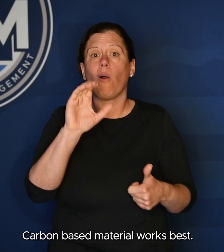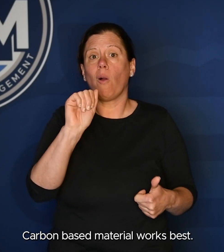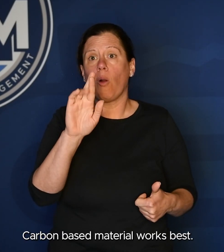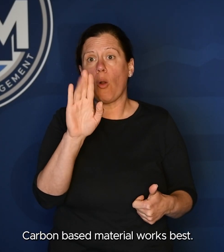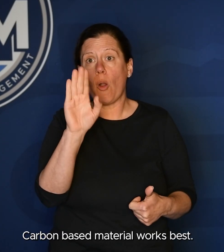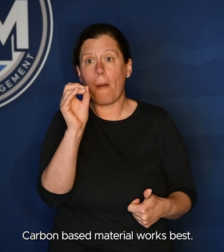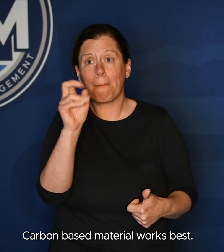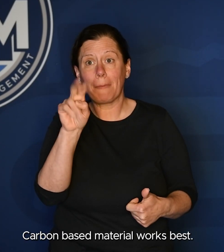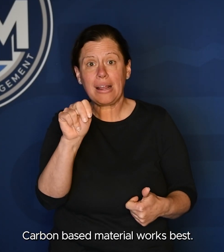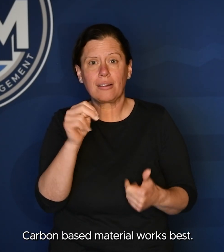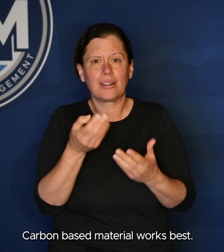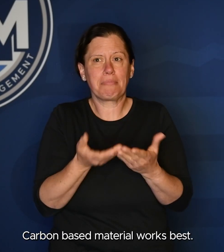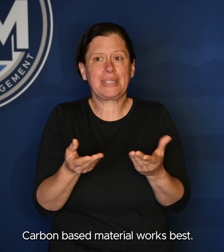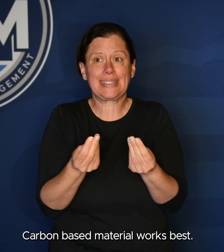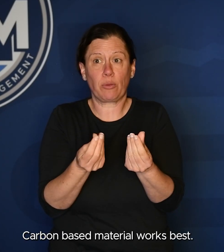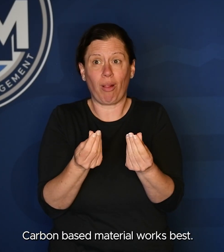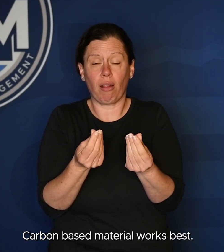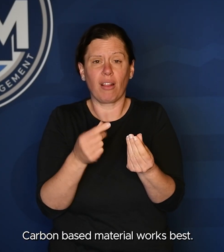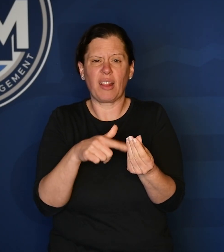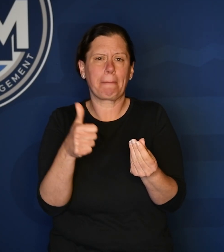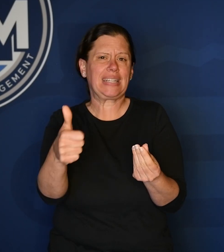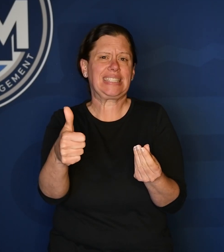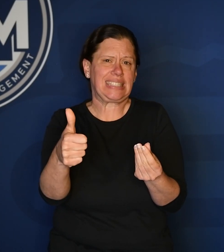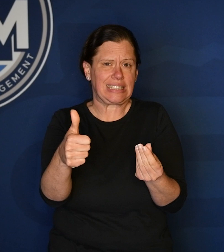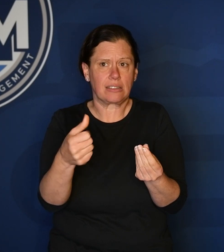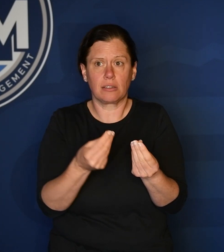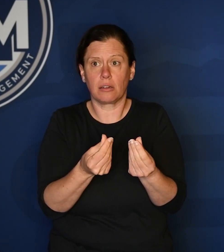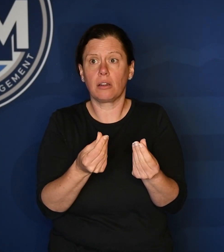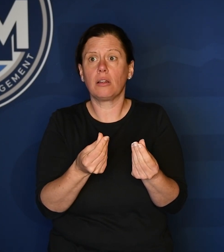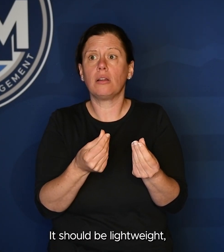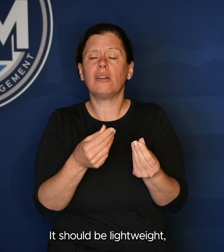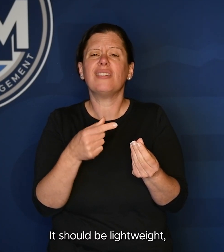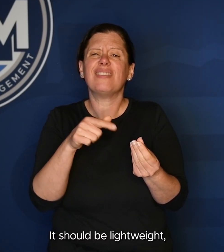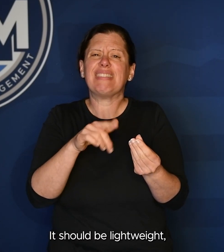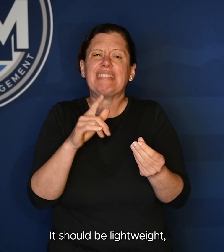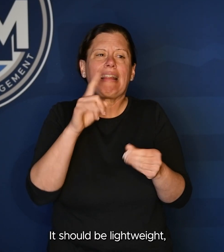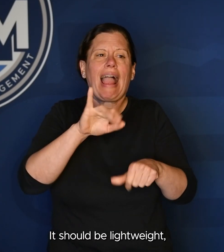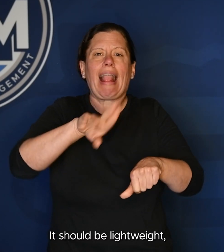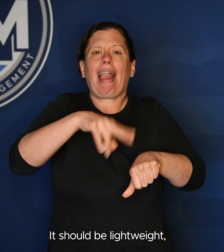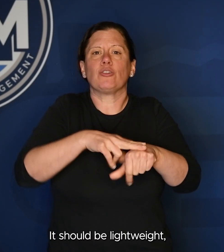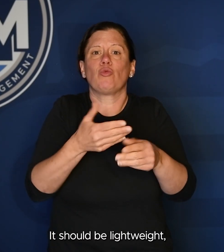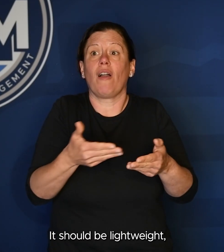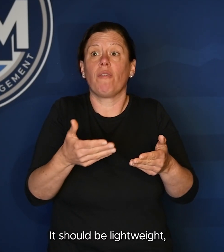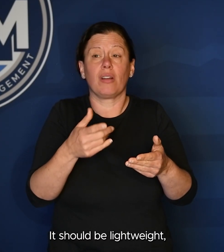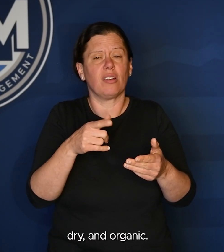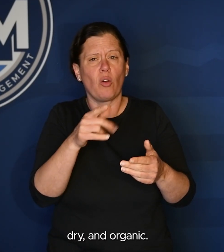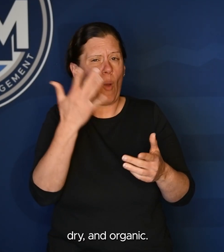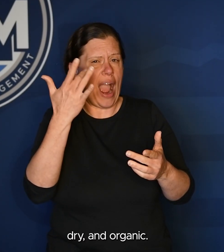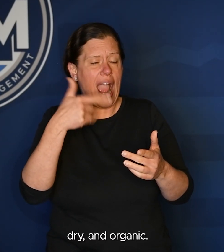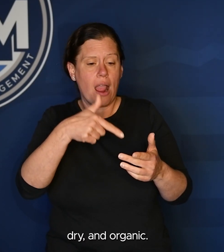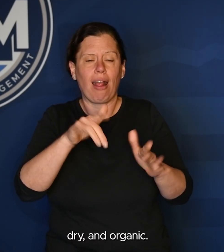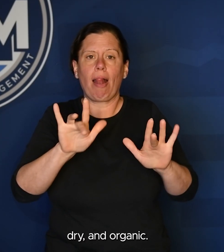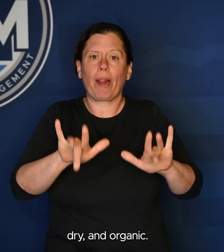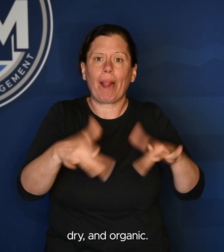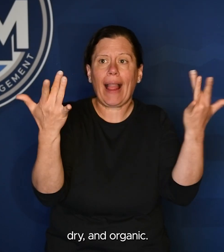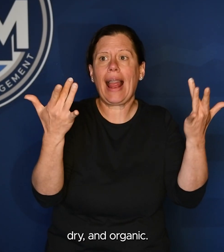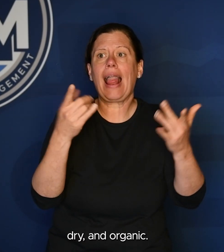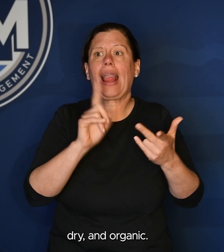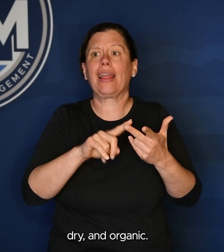Carbon-based material works best. It should be lightweight, dry, and organic.